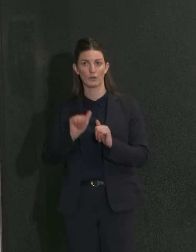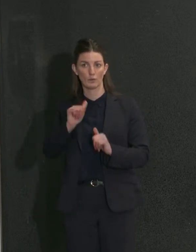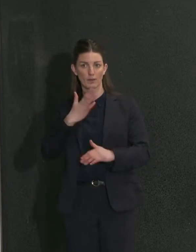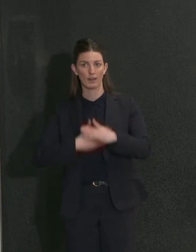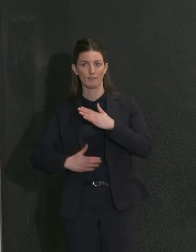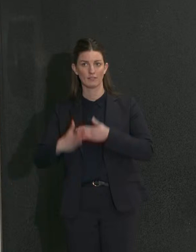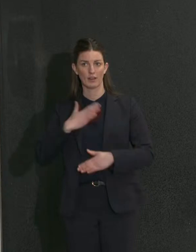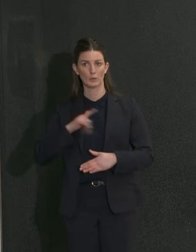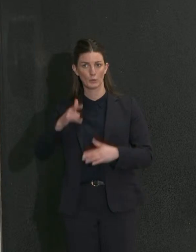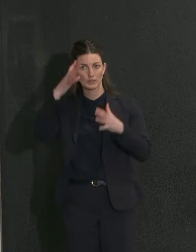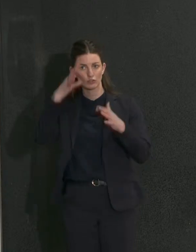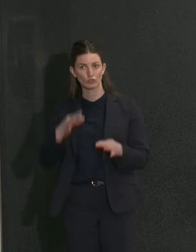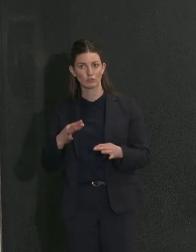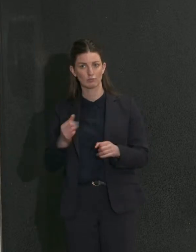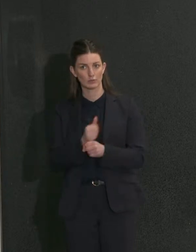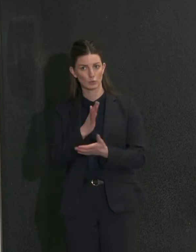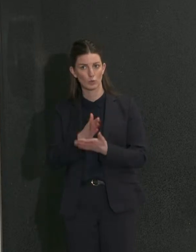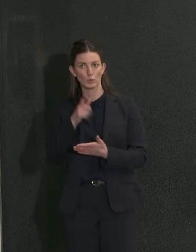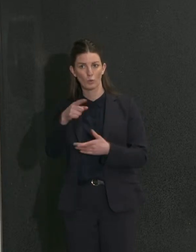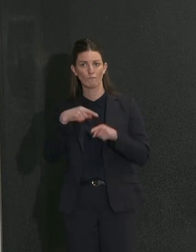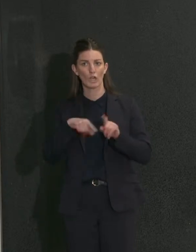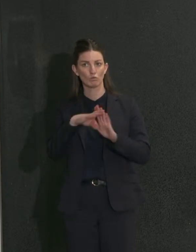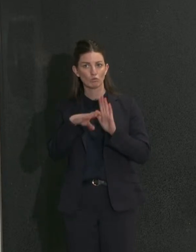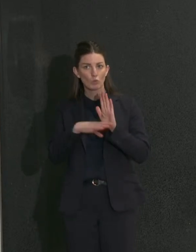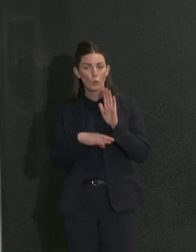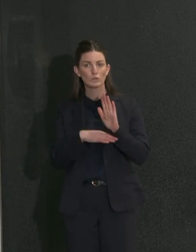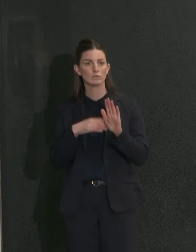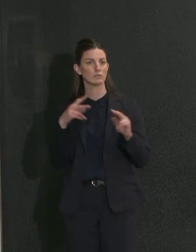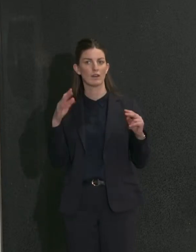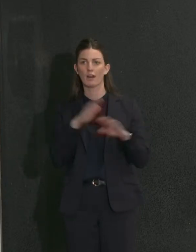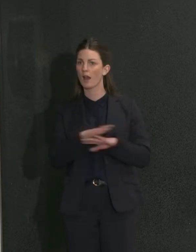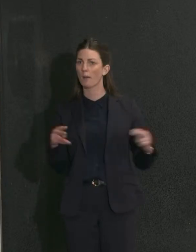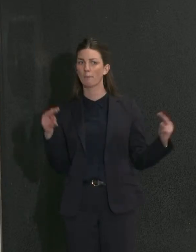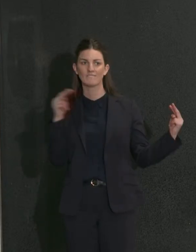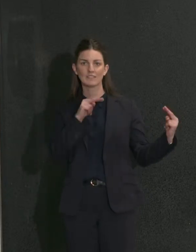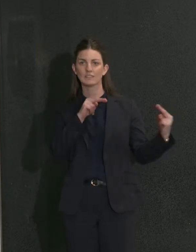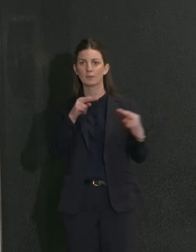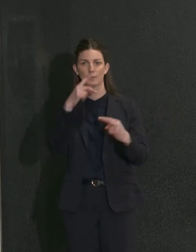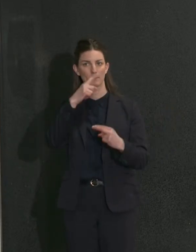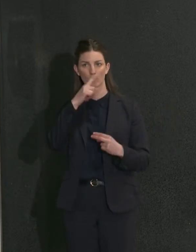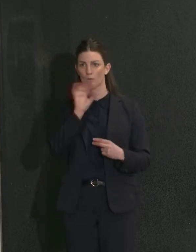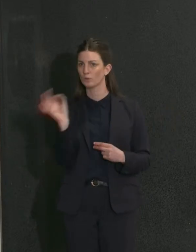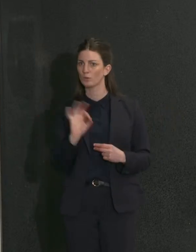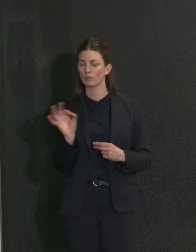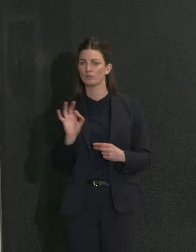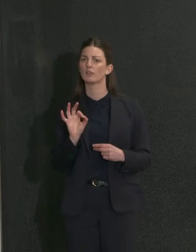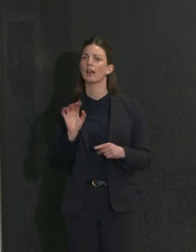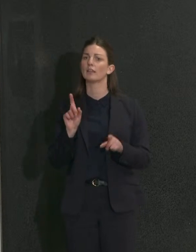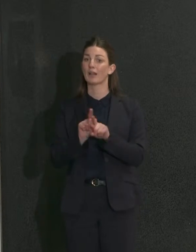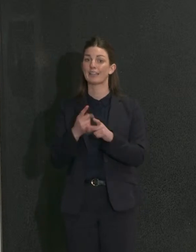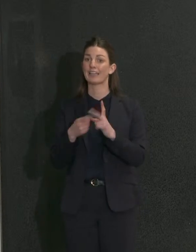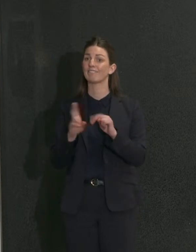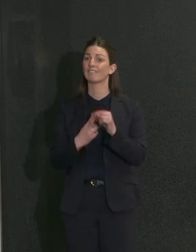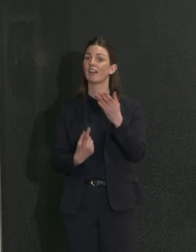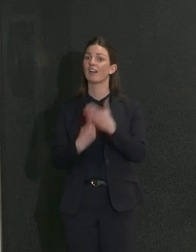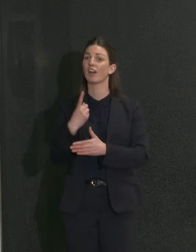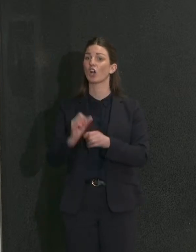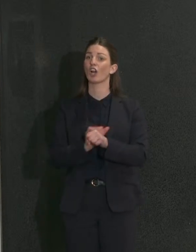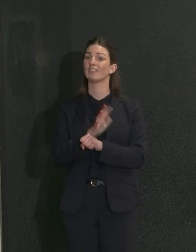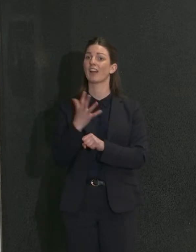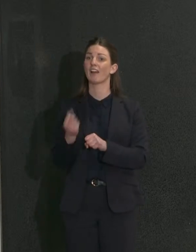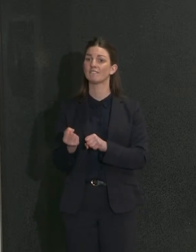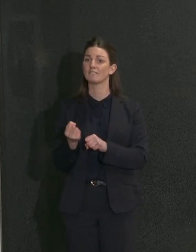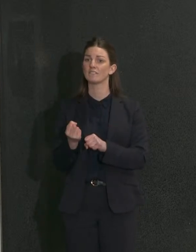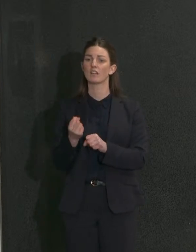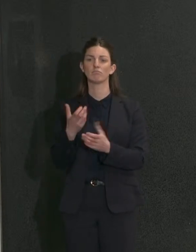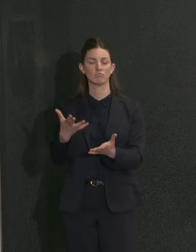best choices and tell us the full story. The full story is worth so much more than any fine we might